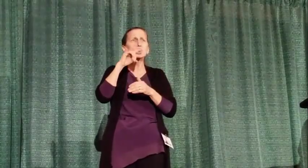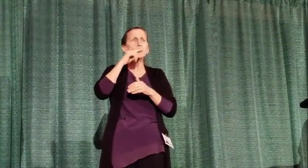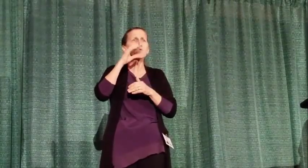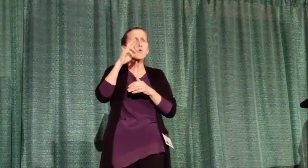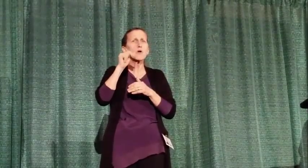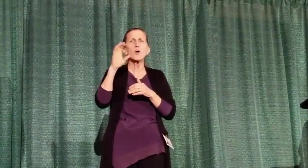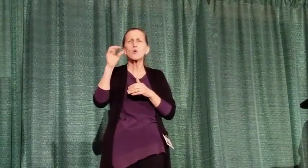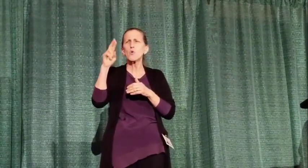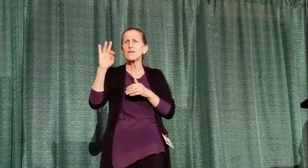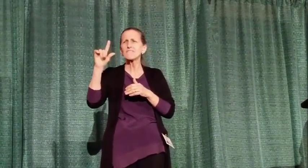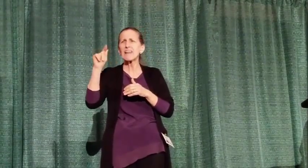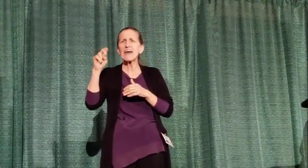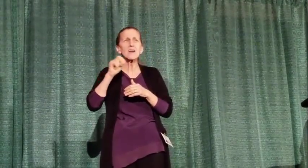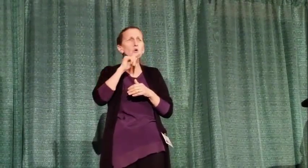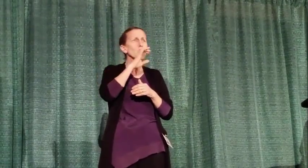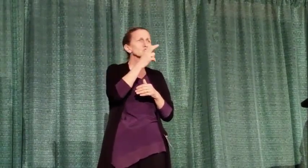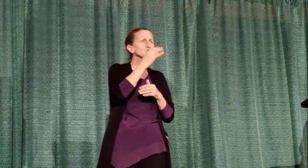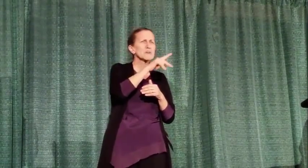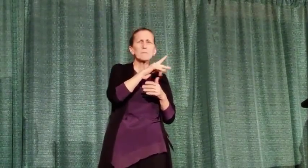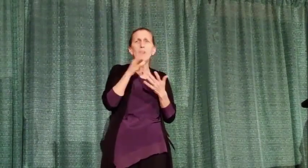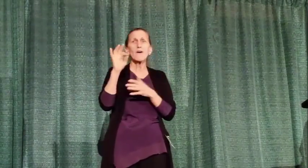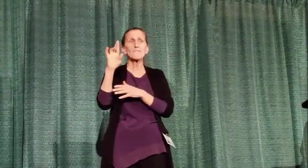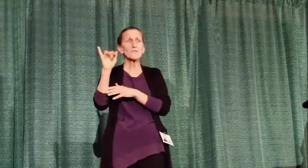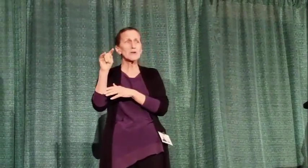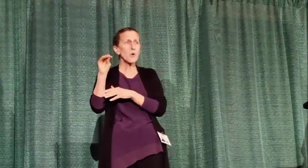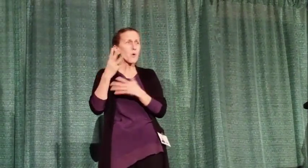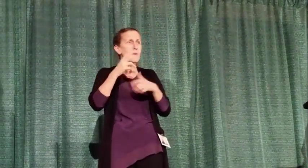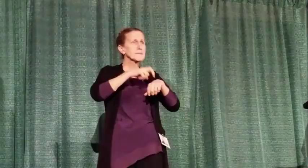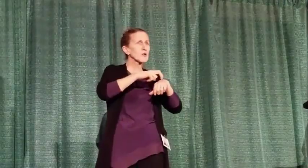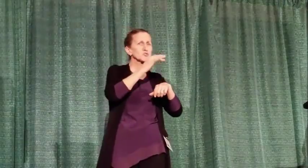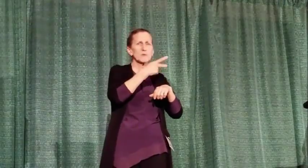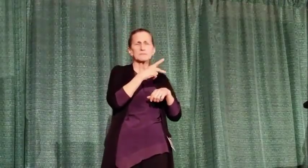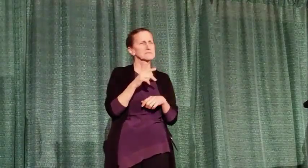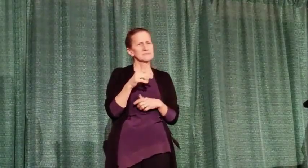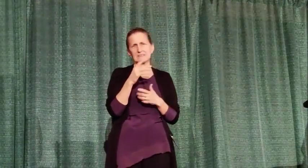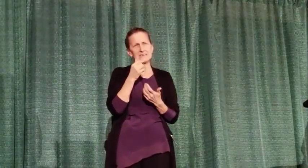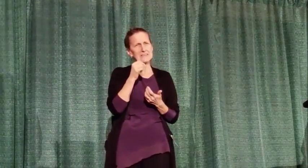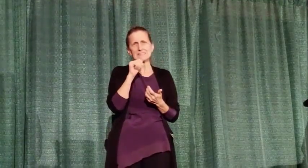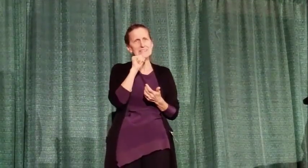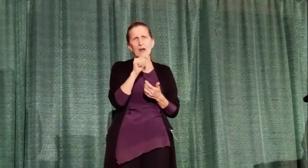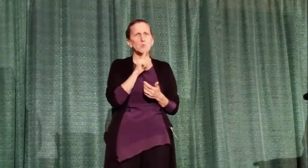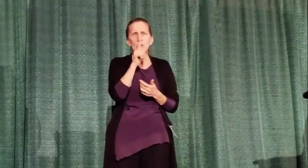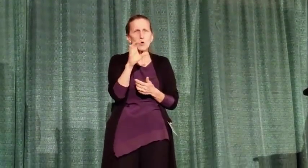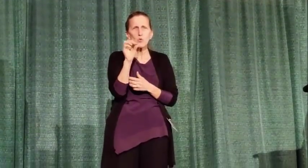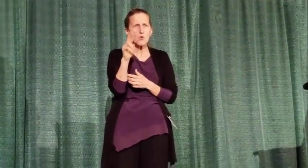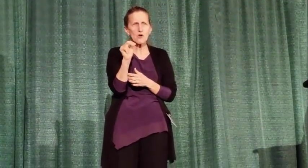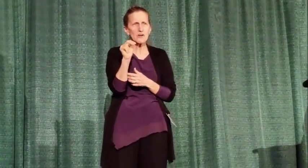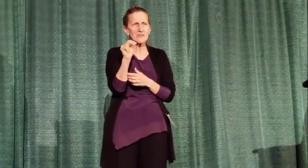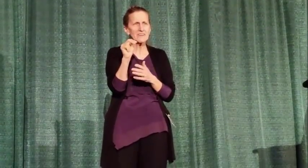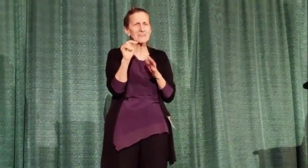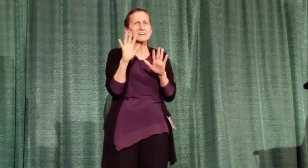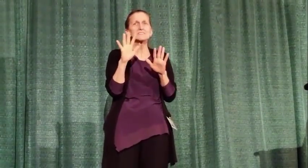corn flakes or corn chips or Fritos, potato chips. It's not the same thing as eating real corn. So you can't. So yes,